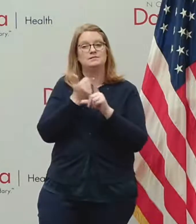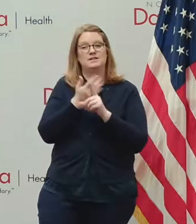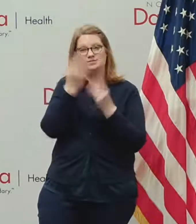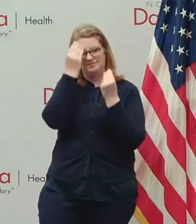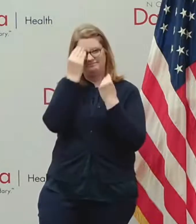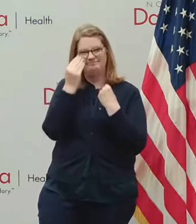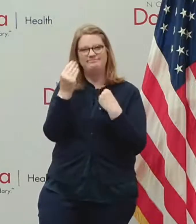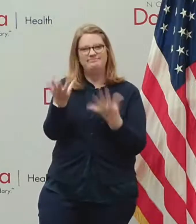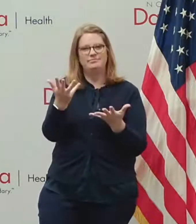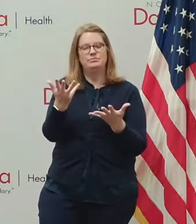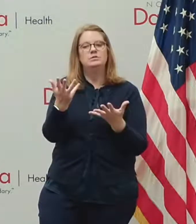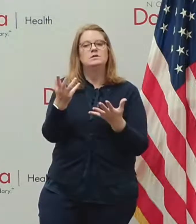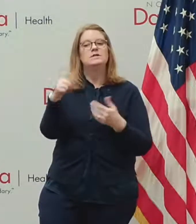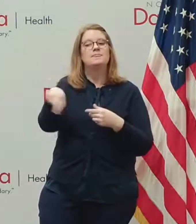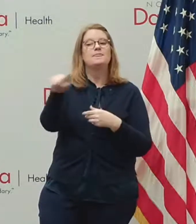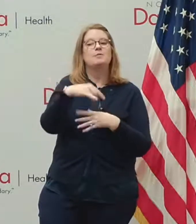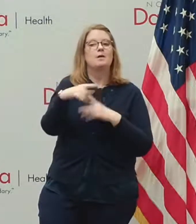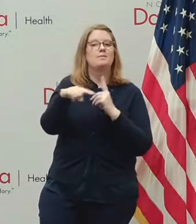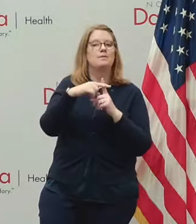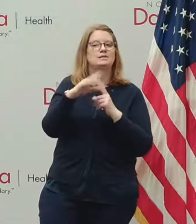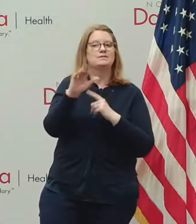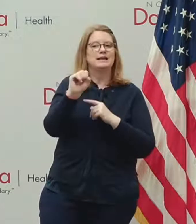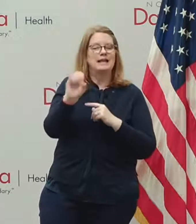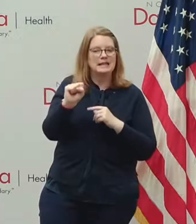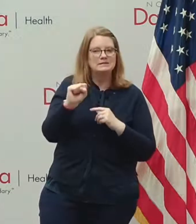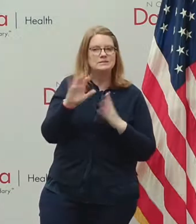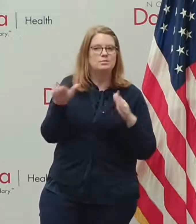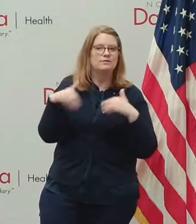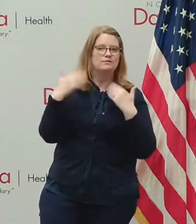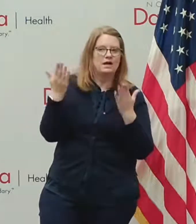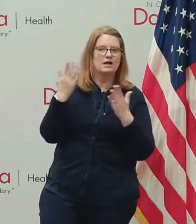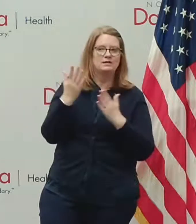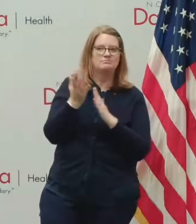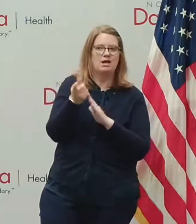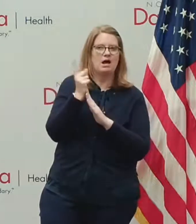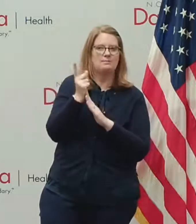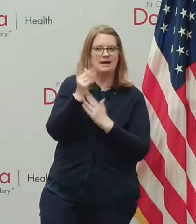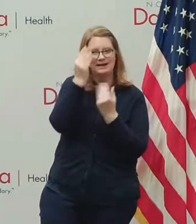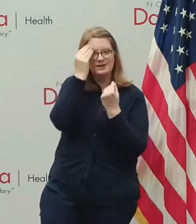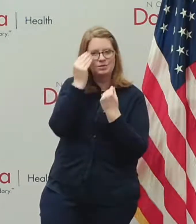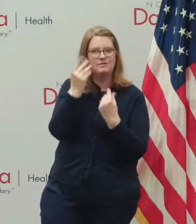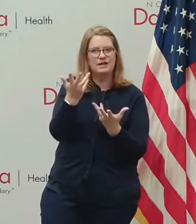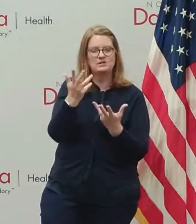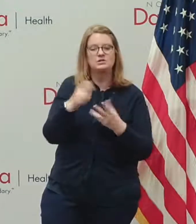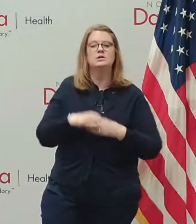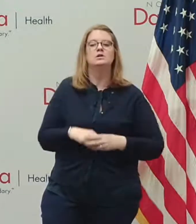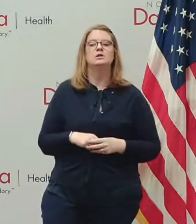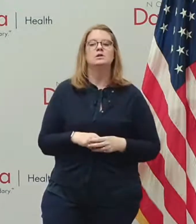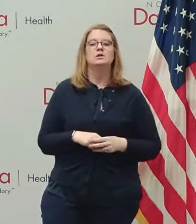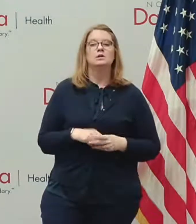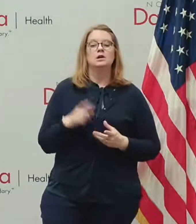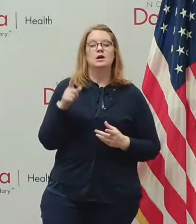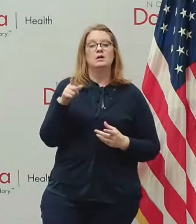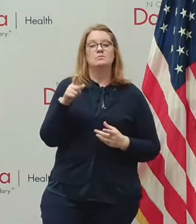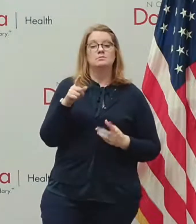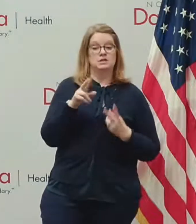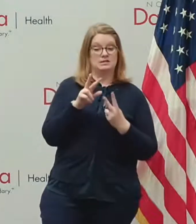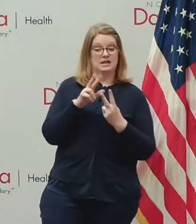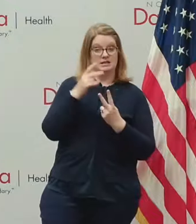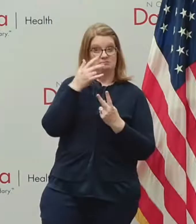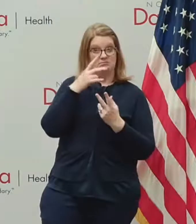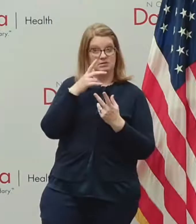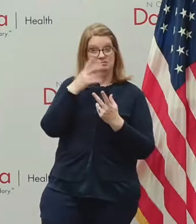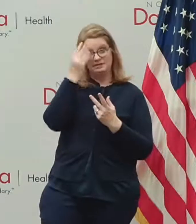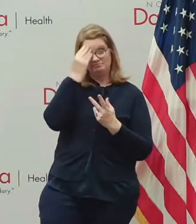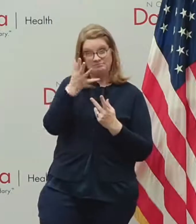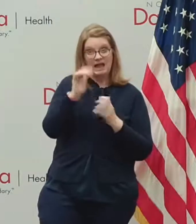morning that they were a positive case, delivering automated notifications. People can choose to be notified either by text